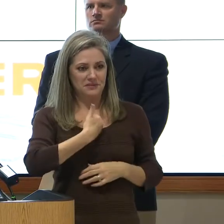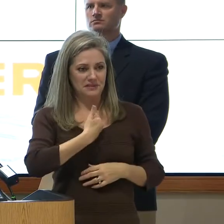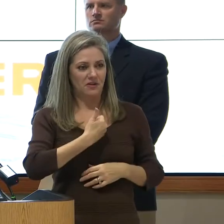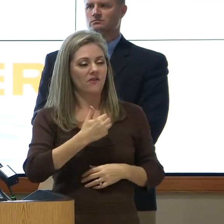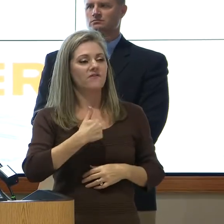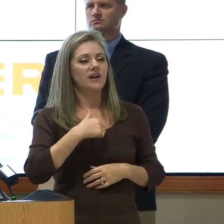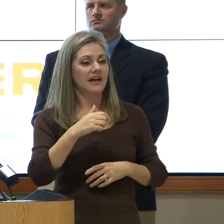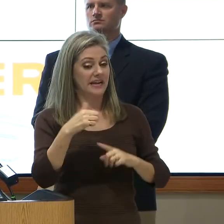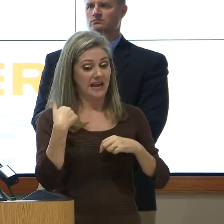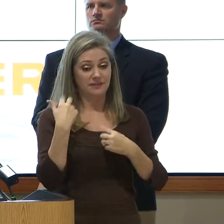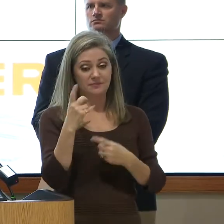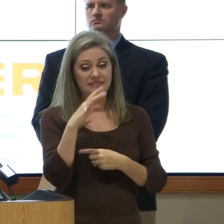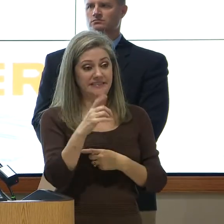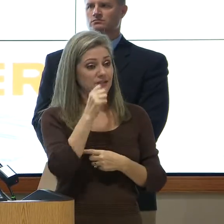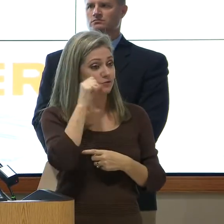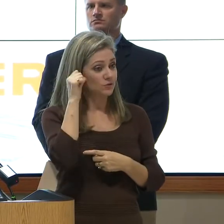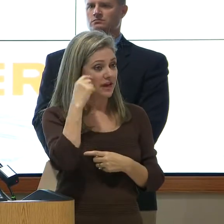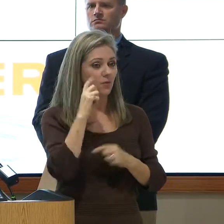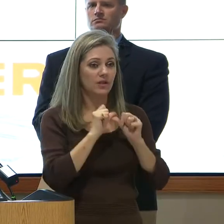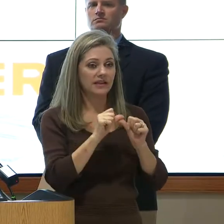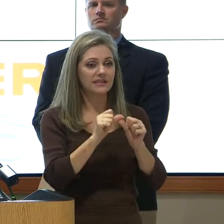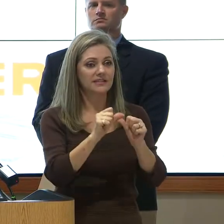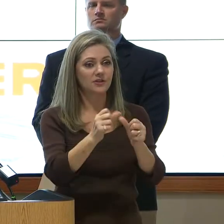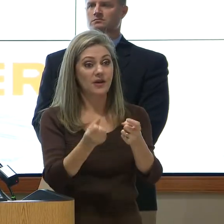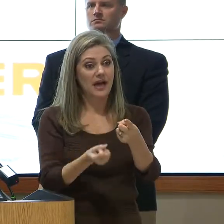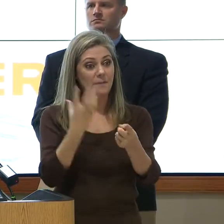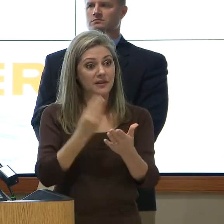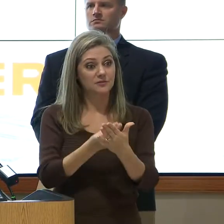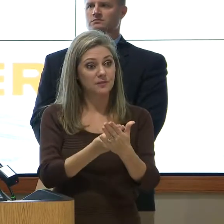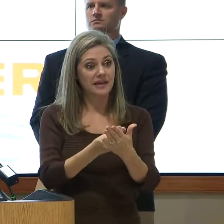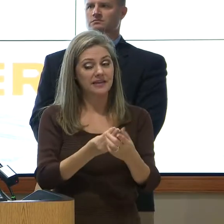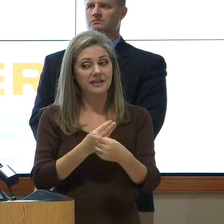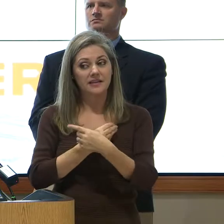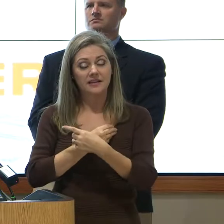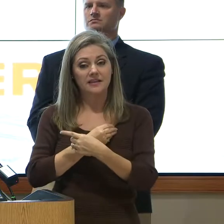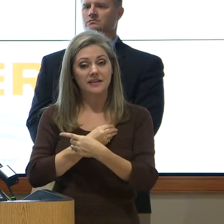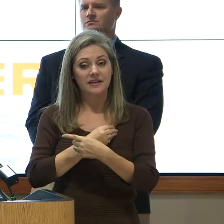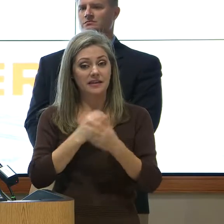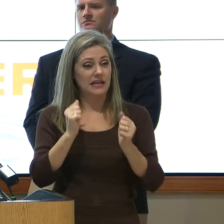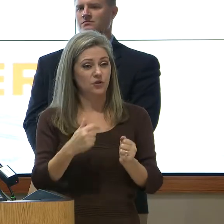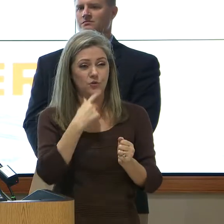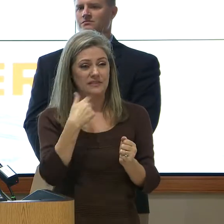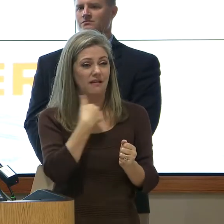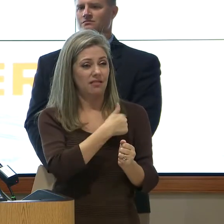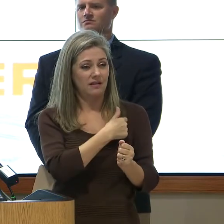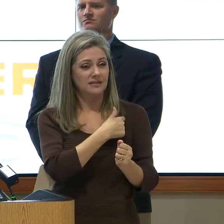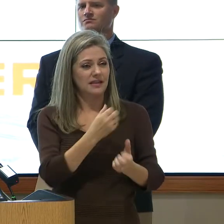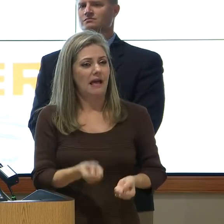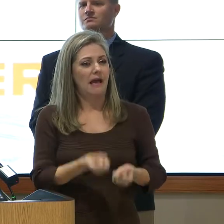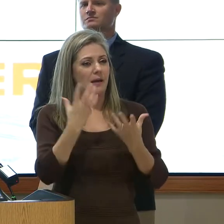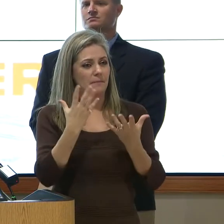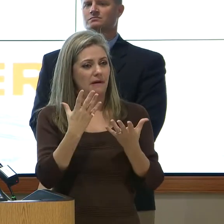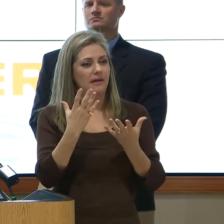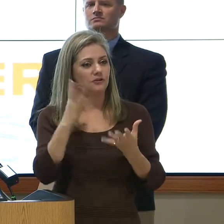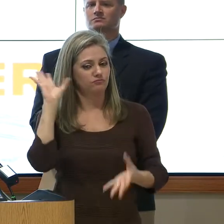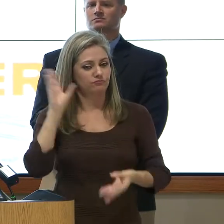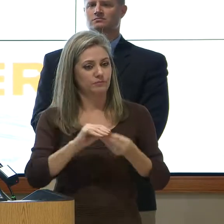continue to do that until there's more, no more money left. How much? The Can you tell us just in general how much